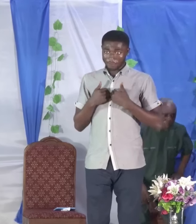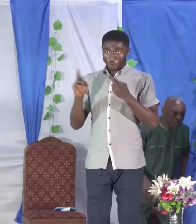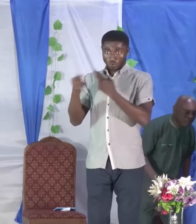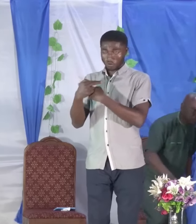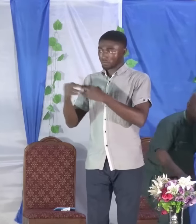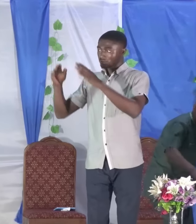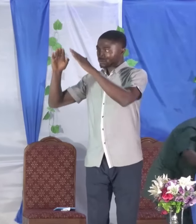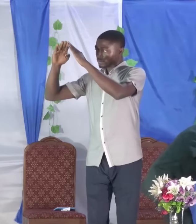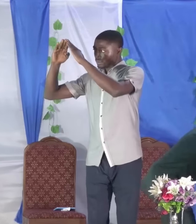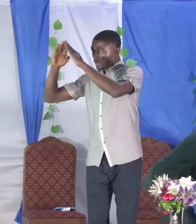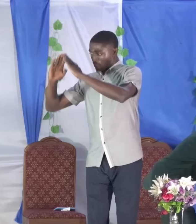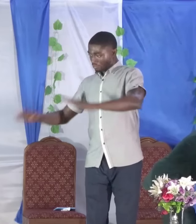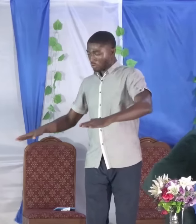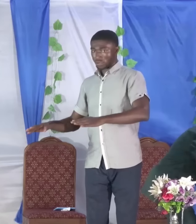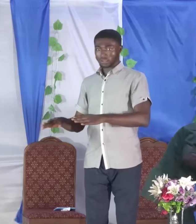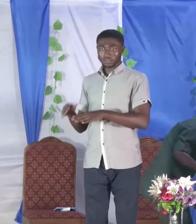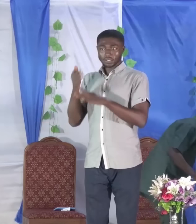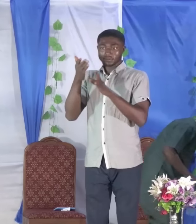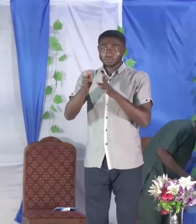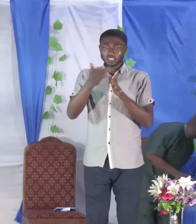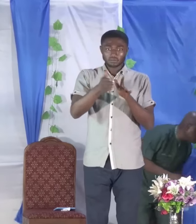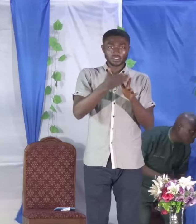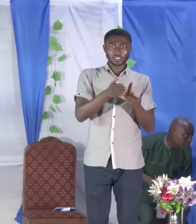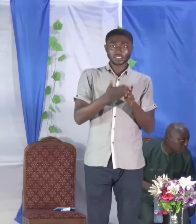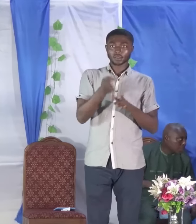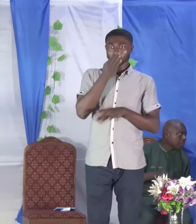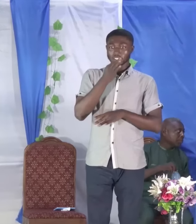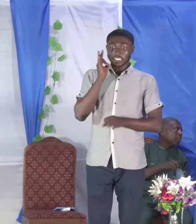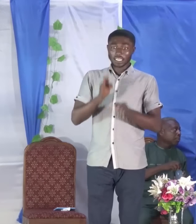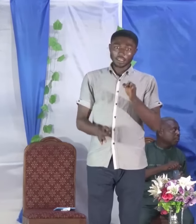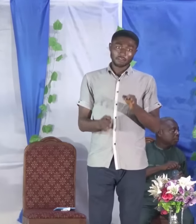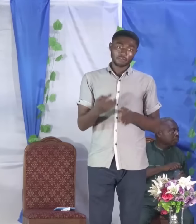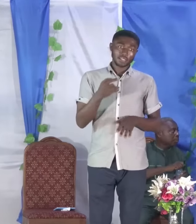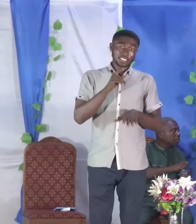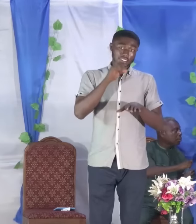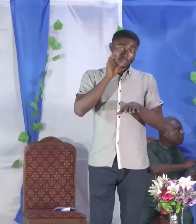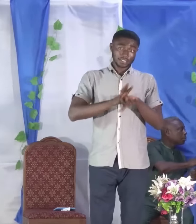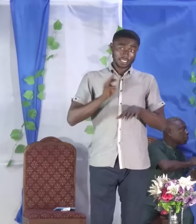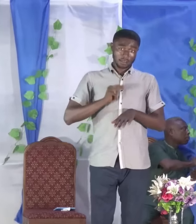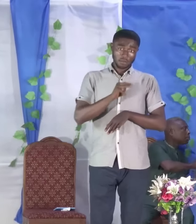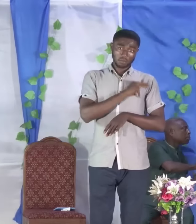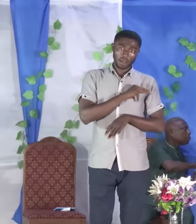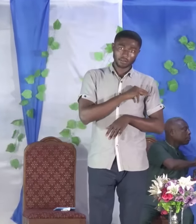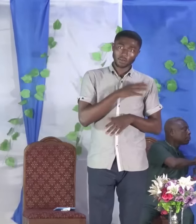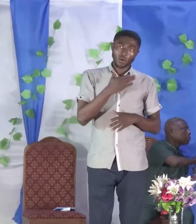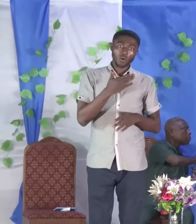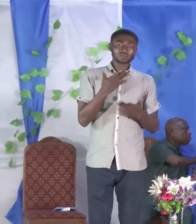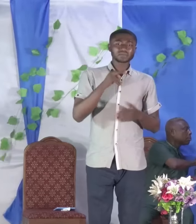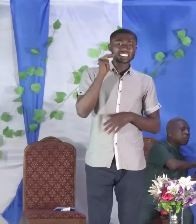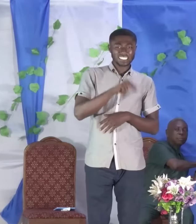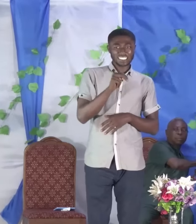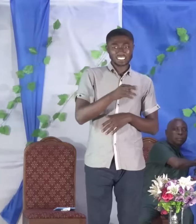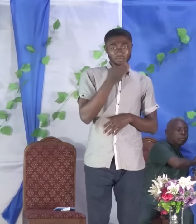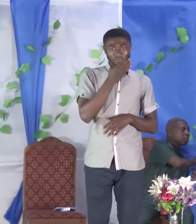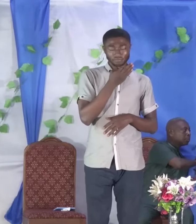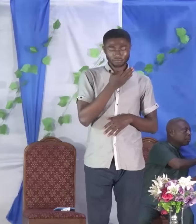of pantry. The chat from baby hooks on the same part, not alcohol. I saw the color saying, where Jay, you know, and the Libya